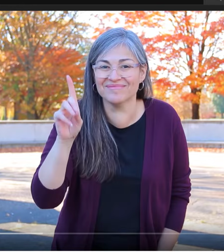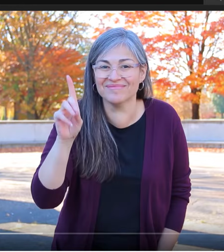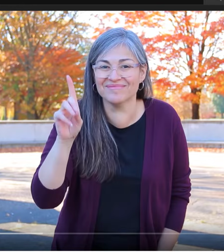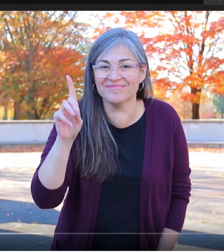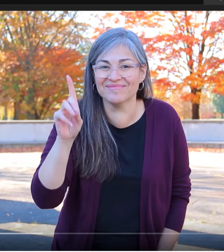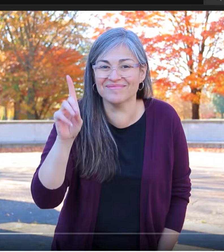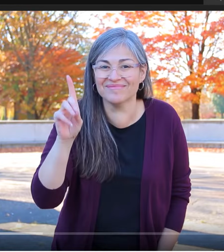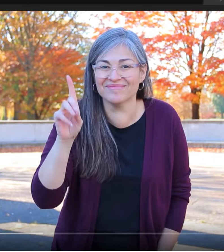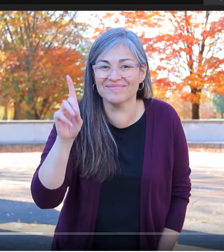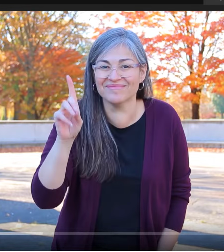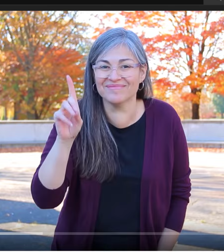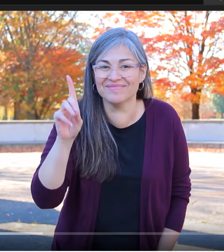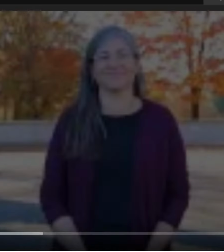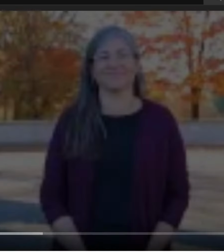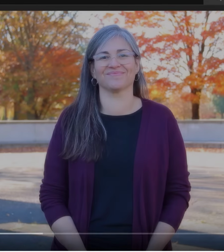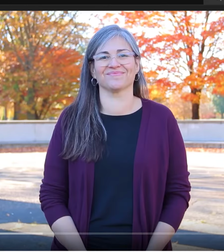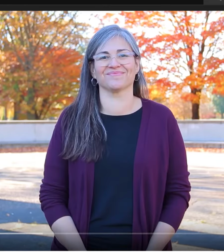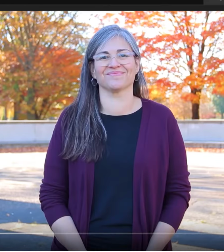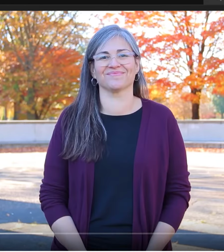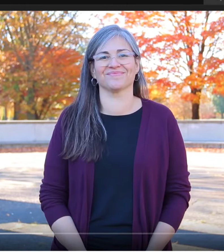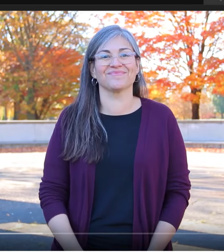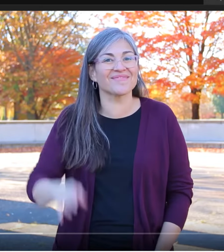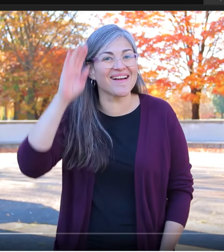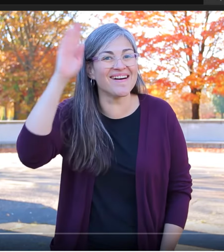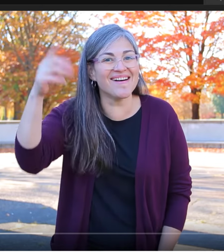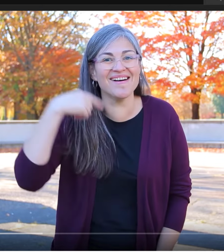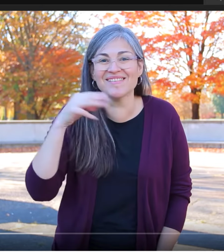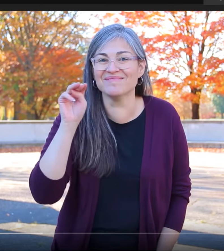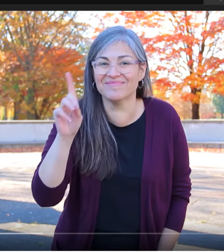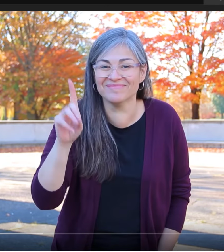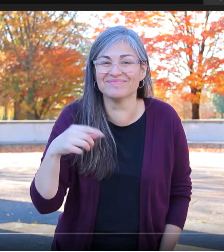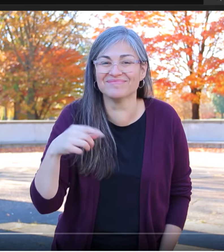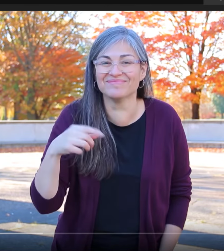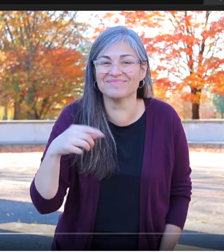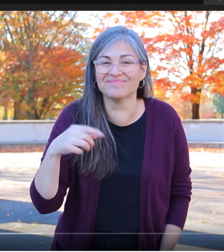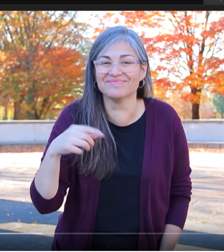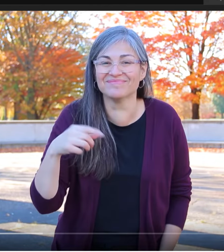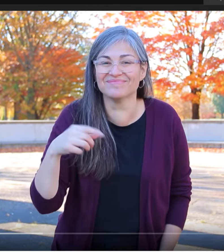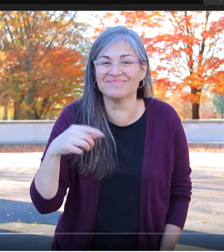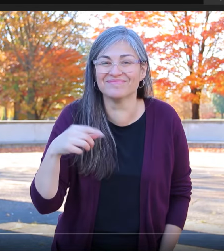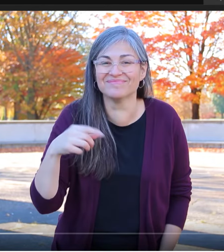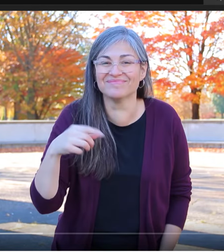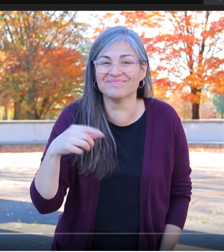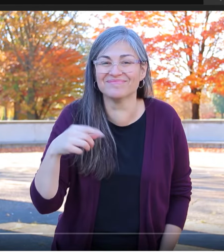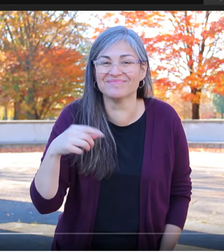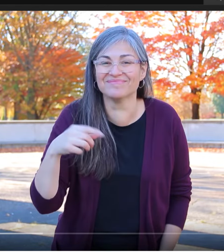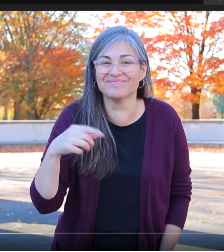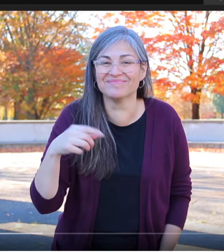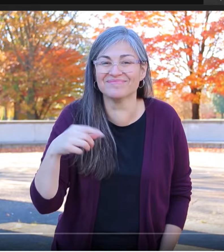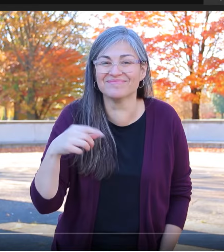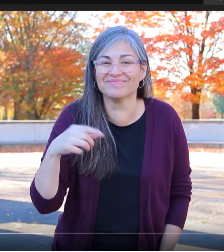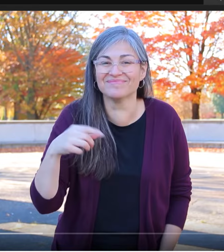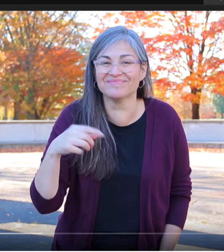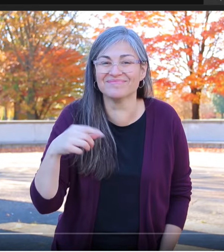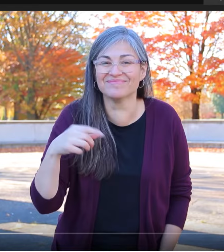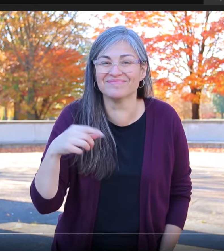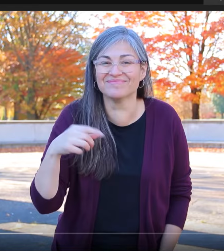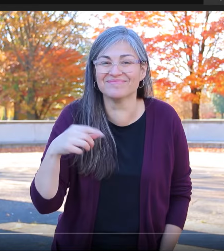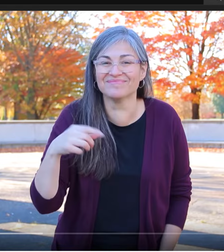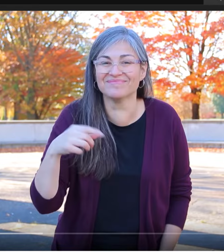situation. All right, here we go. Hi, I'm Melissa, and of course that's her sign name, but her actual name is her name in English